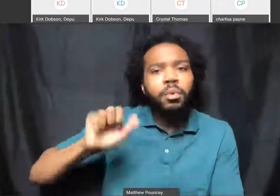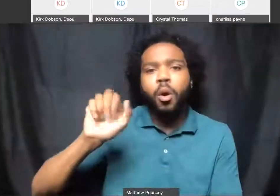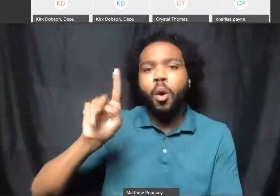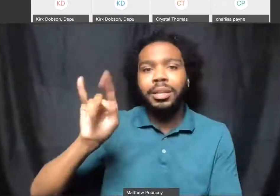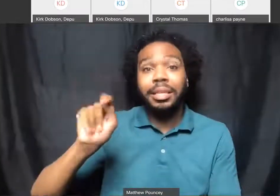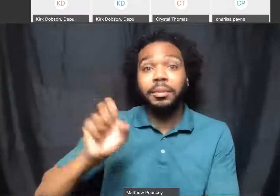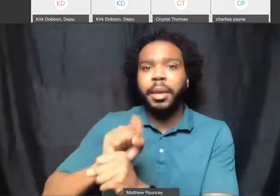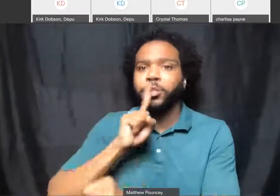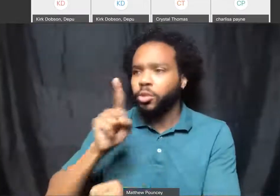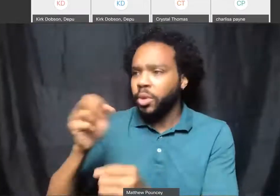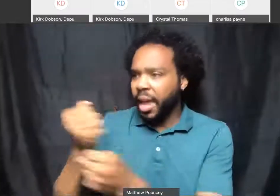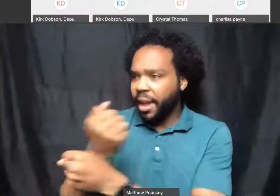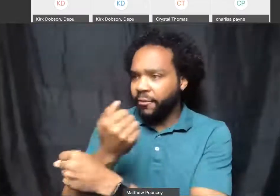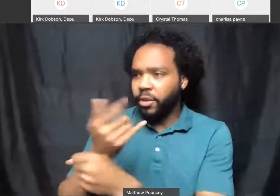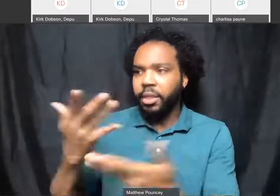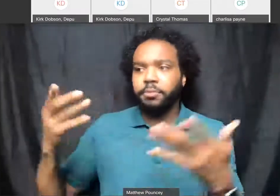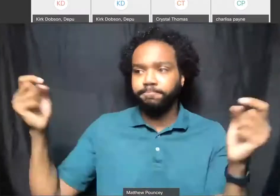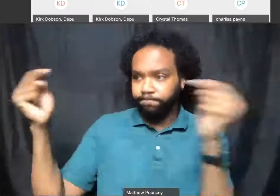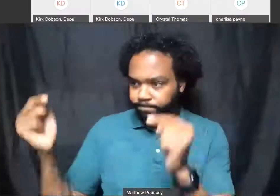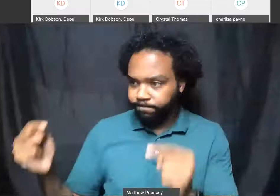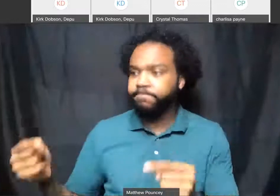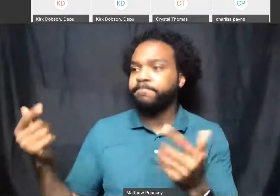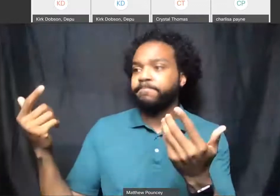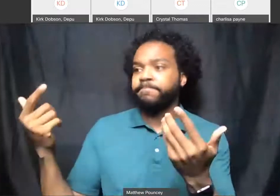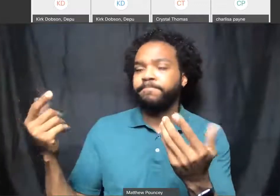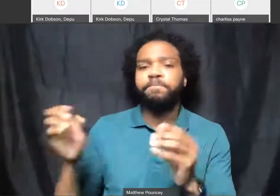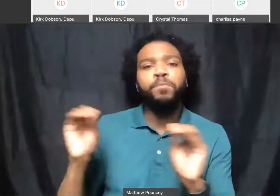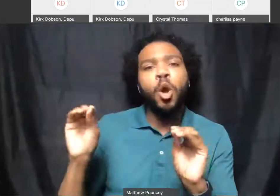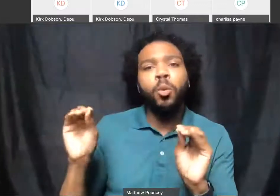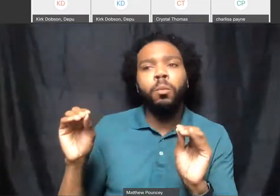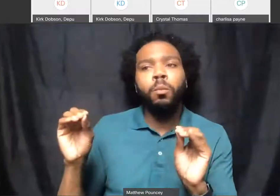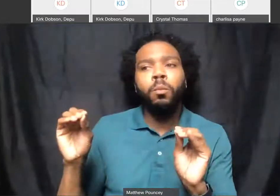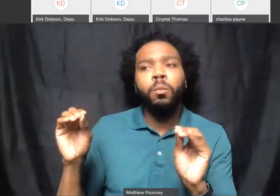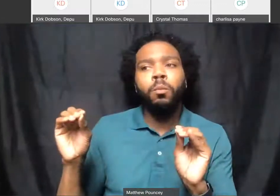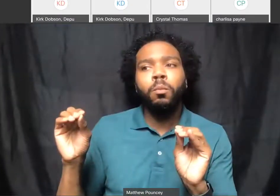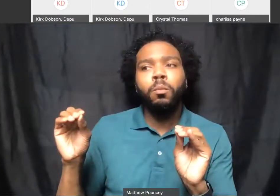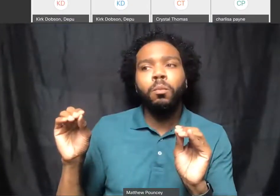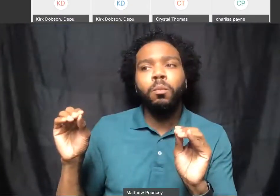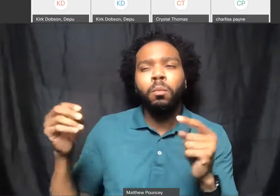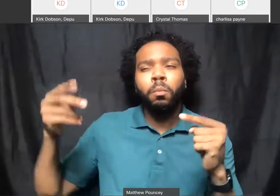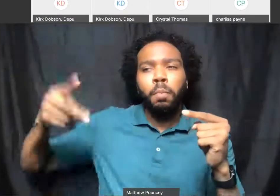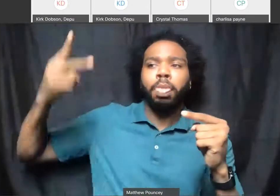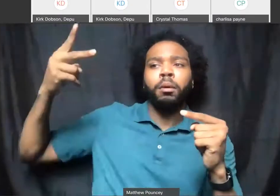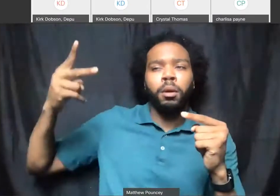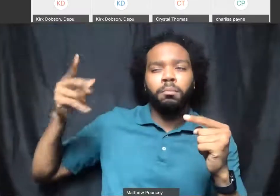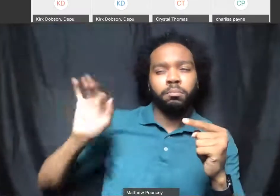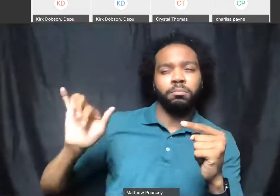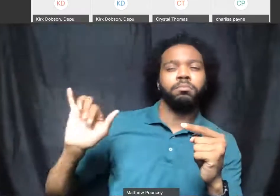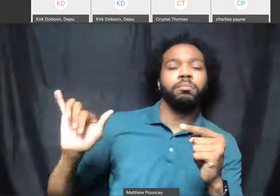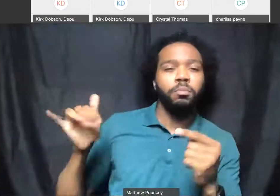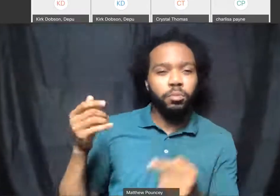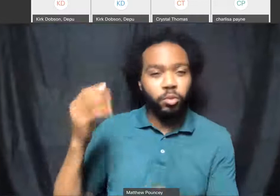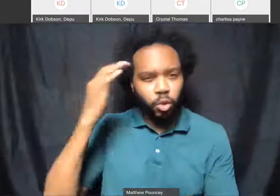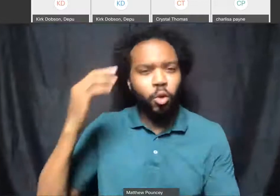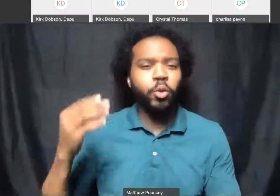not, that there wasn't sort of, double dipping in terms of using various